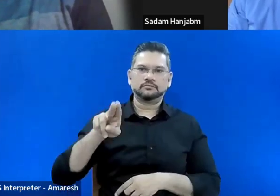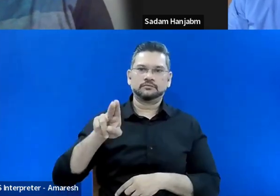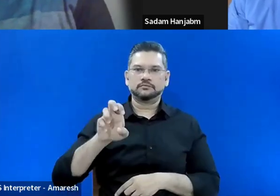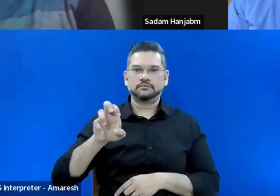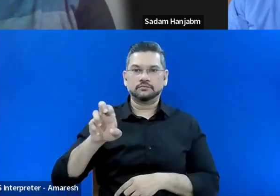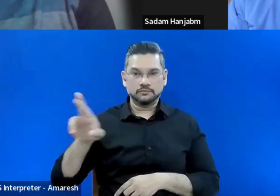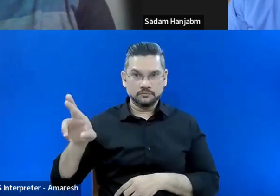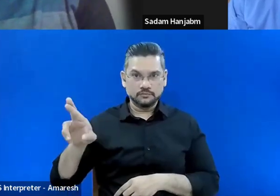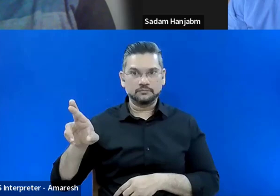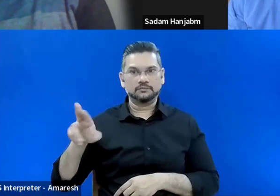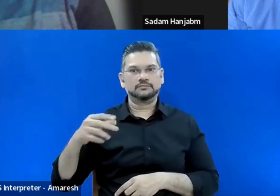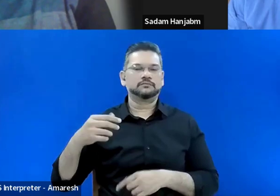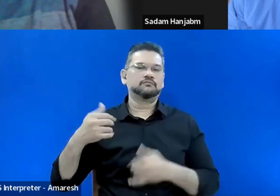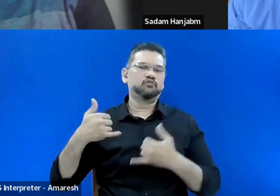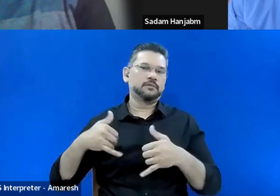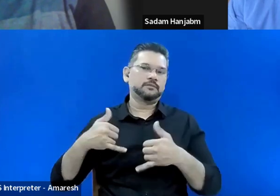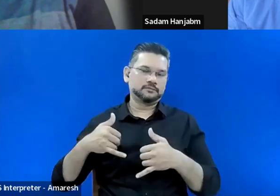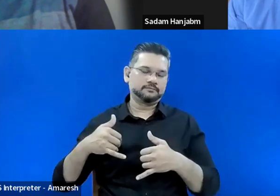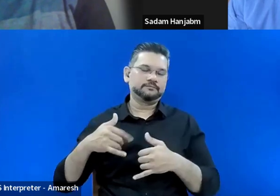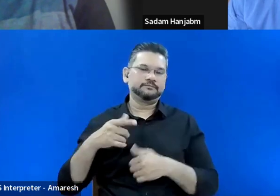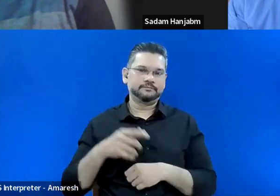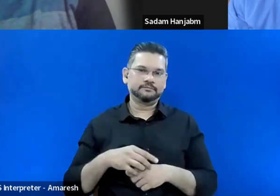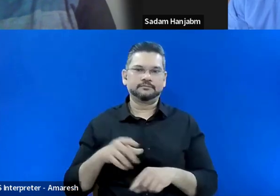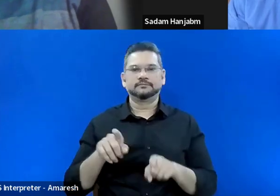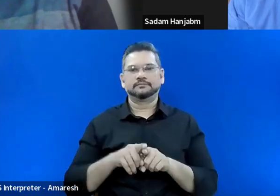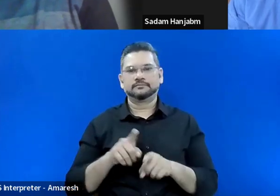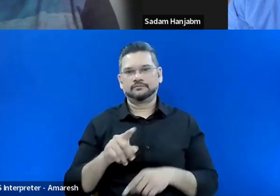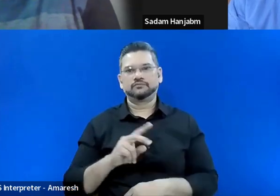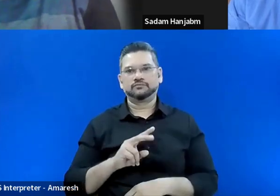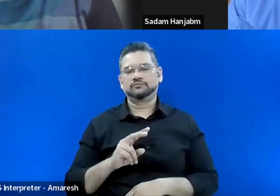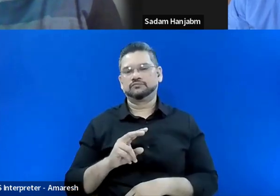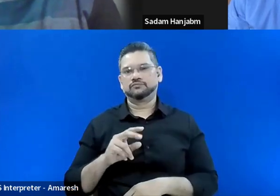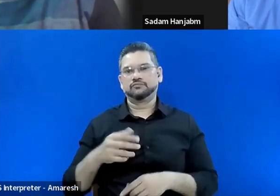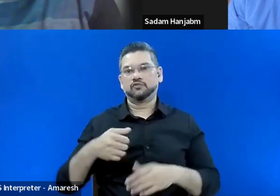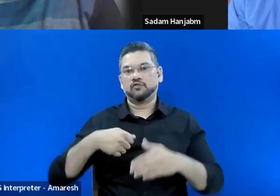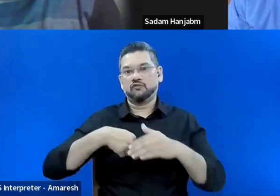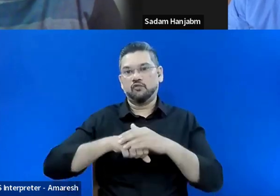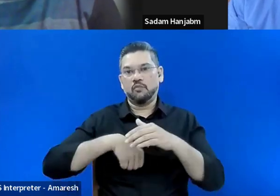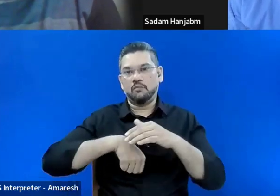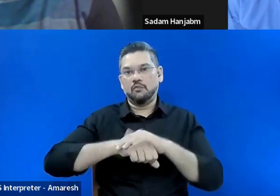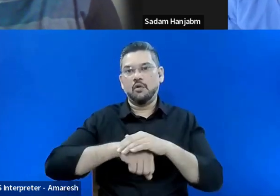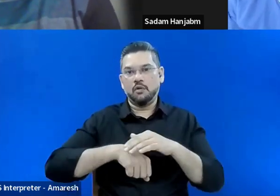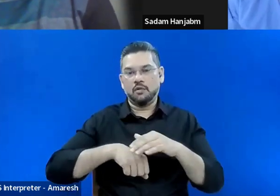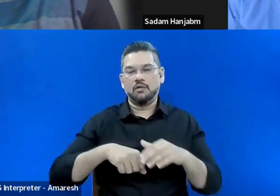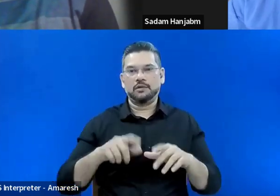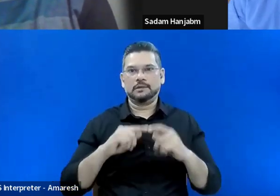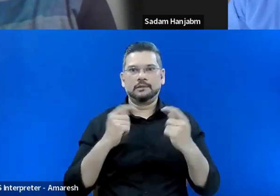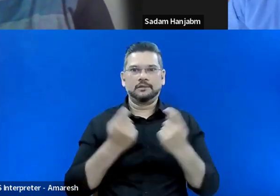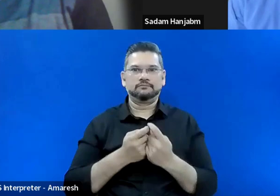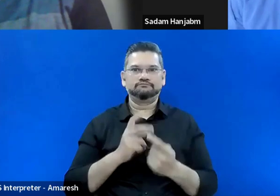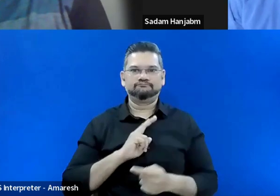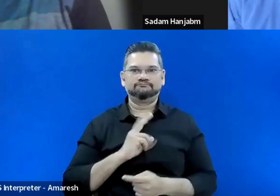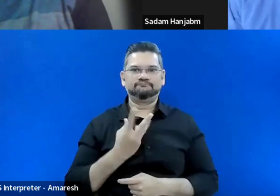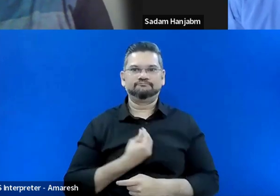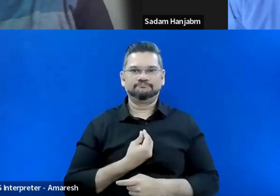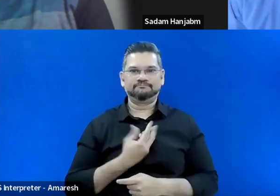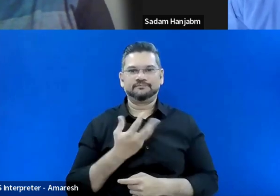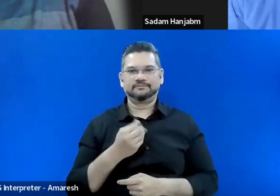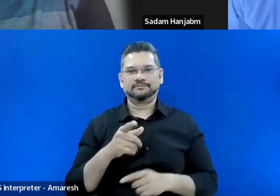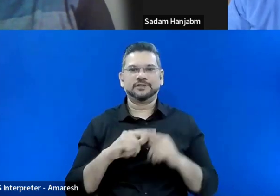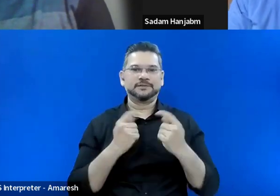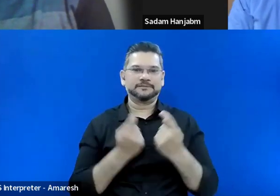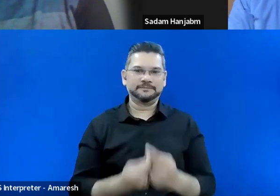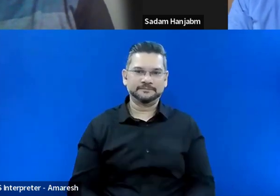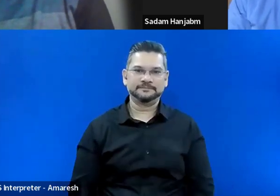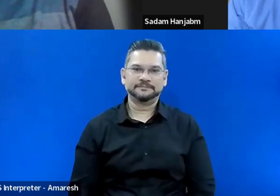Asia's first all trans men football team. Saddam, over to you. Thank you, Wakar.